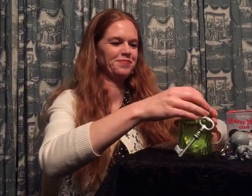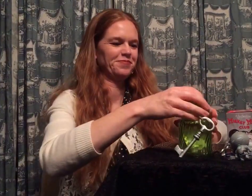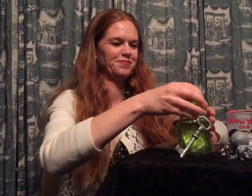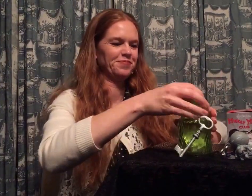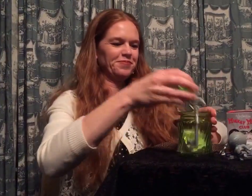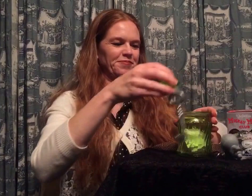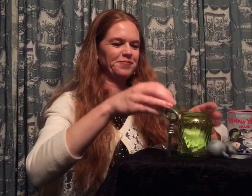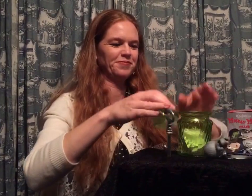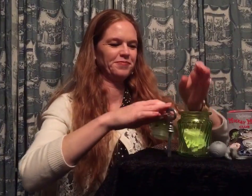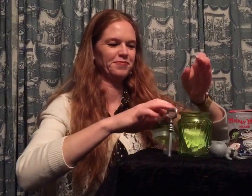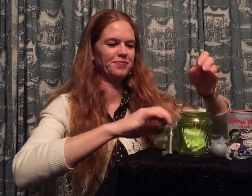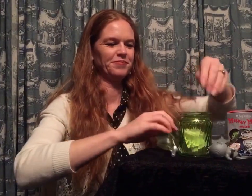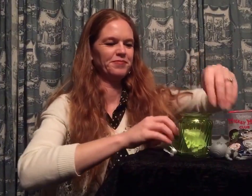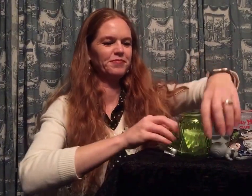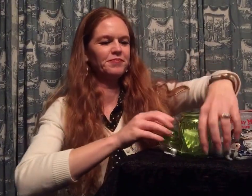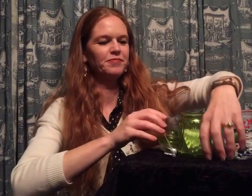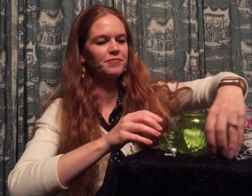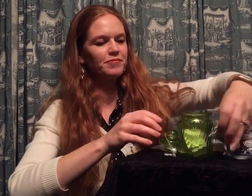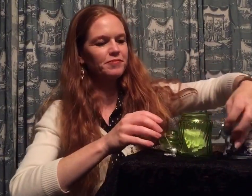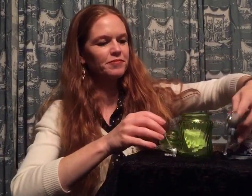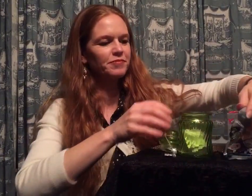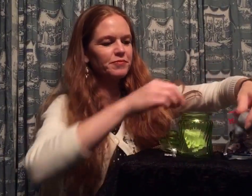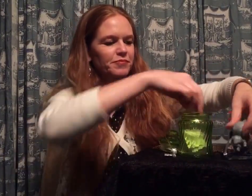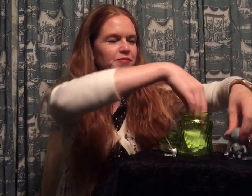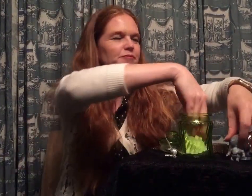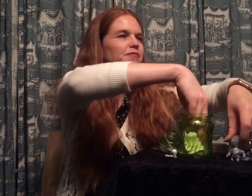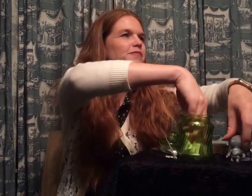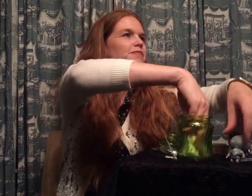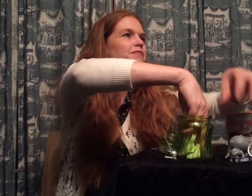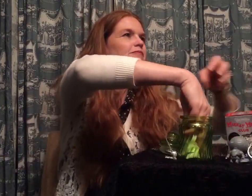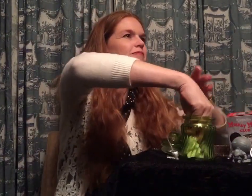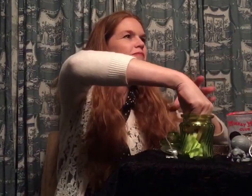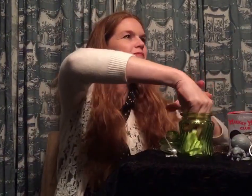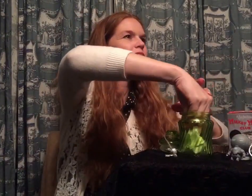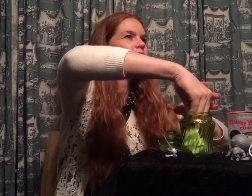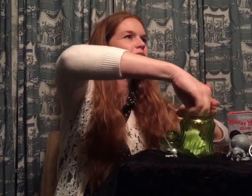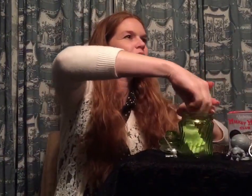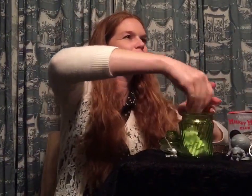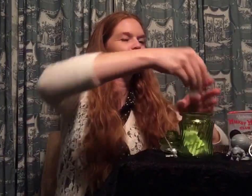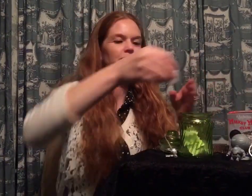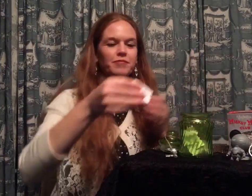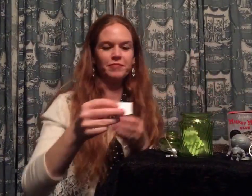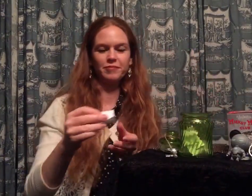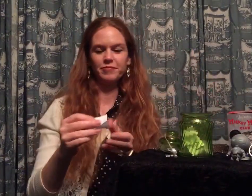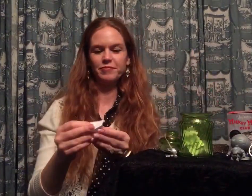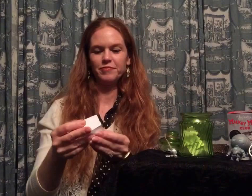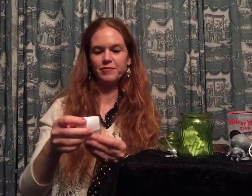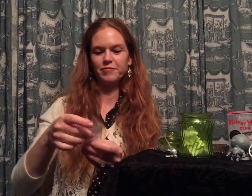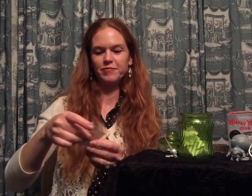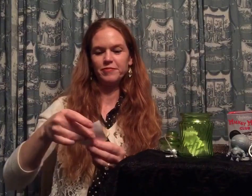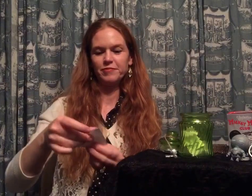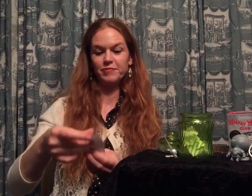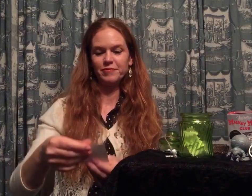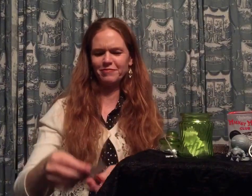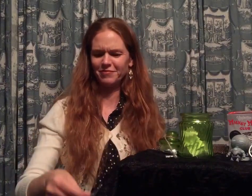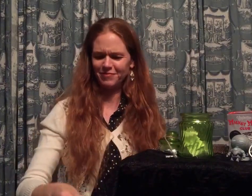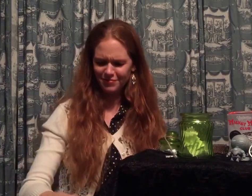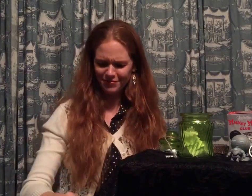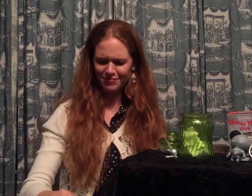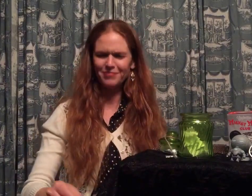Who's the leader of the club that's made for you and me? M-I-C-K-E-Y-M-O-U-S-E Hey there,